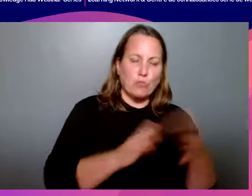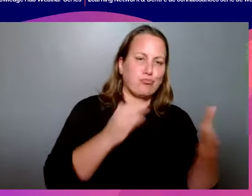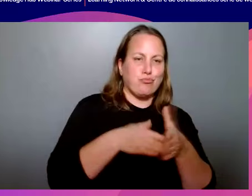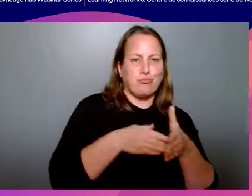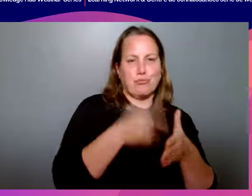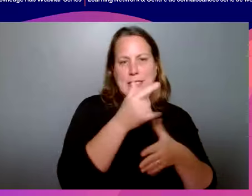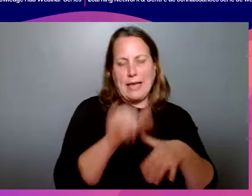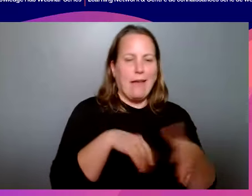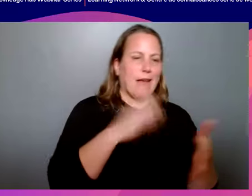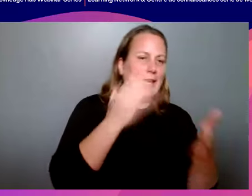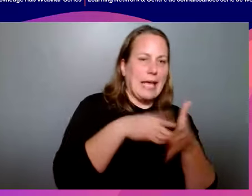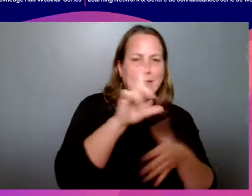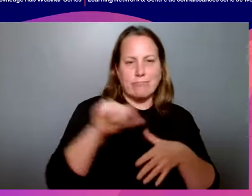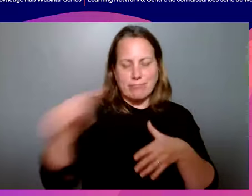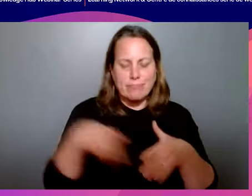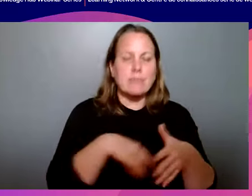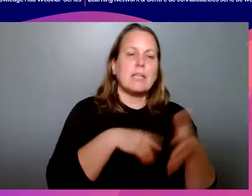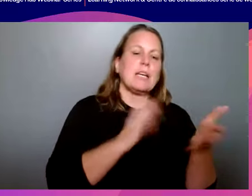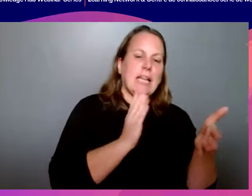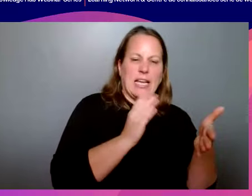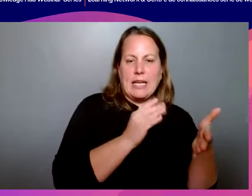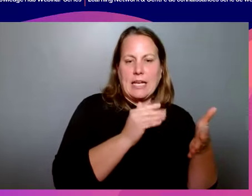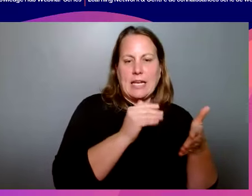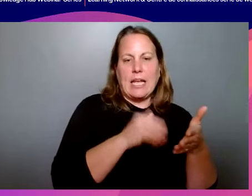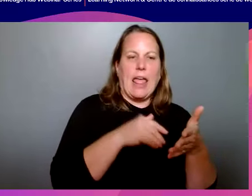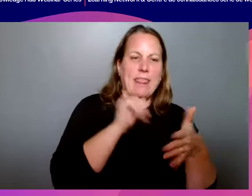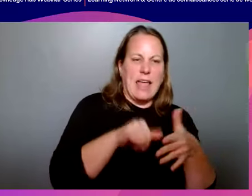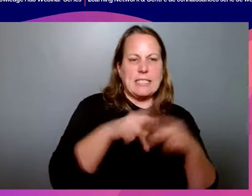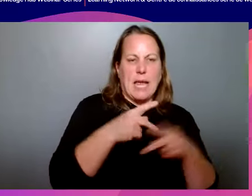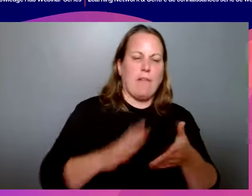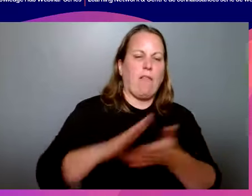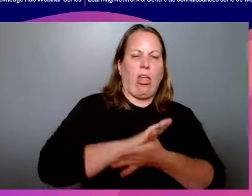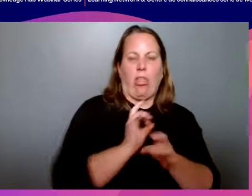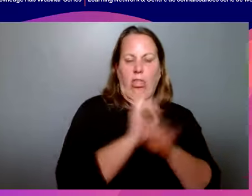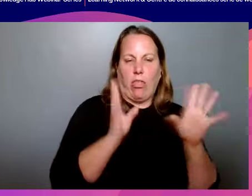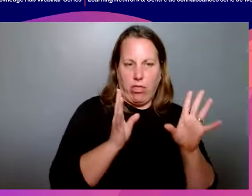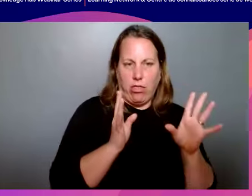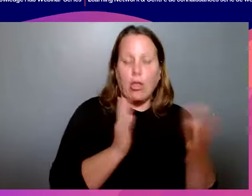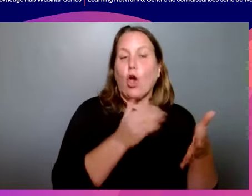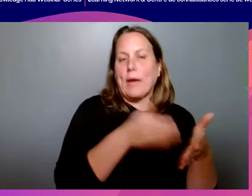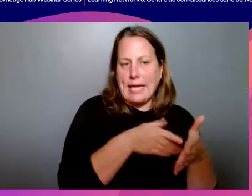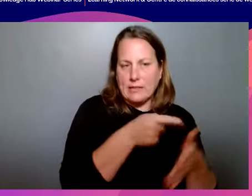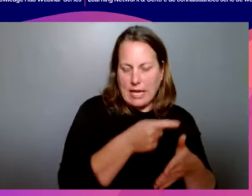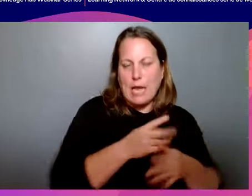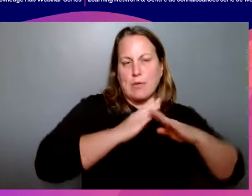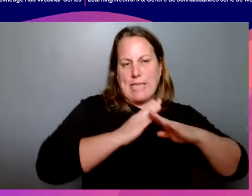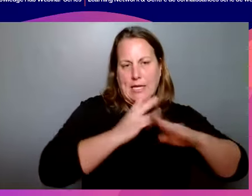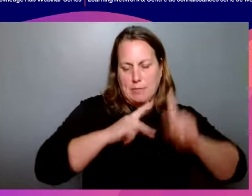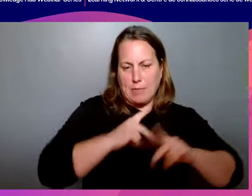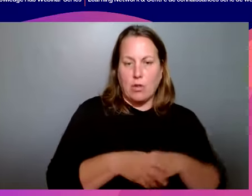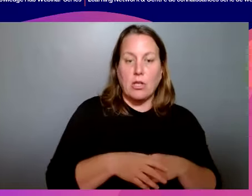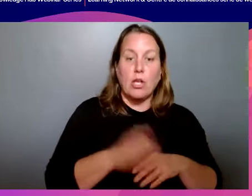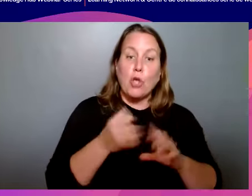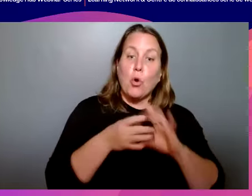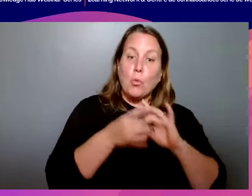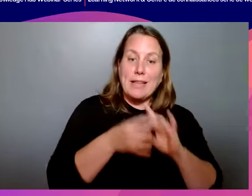and microaggressions. So Ontario's OHSA's definition of workplace harassment and